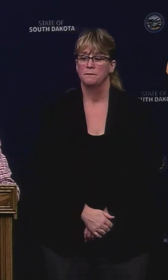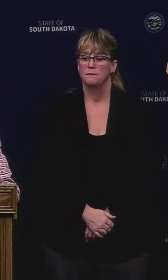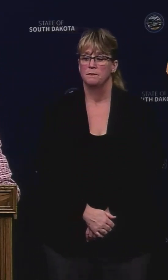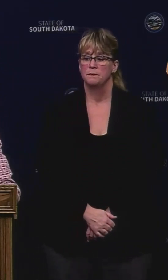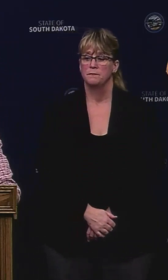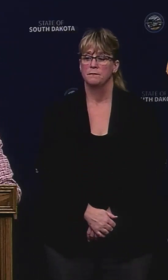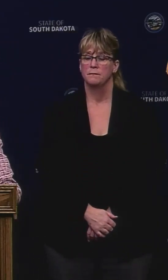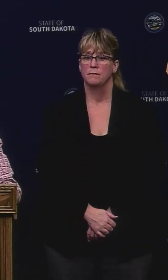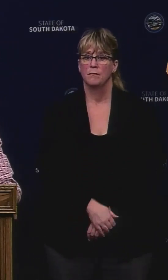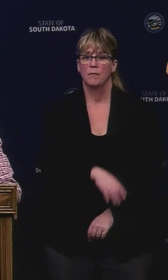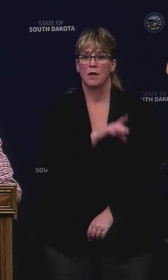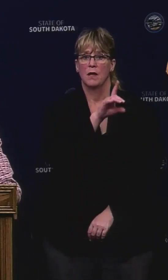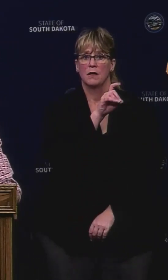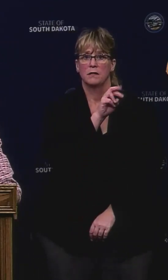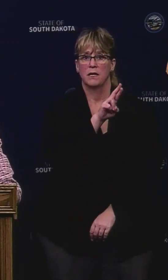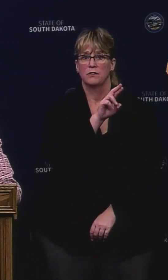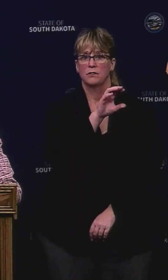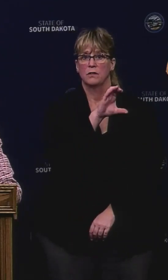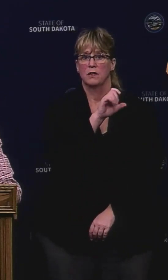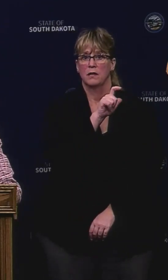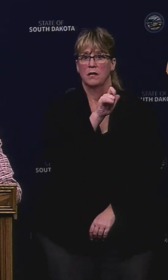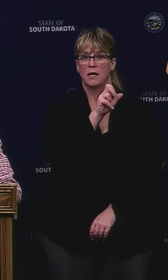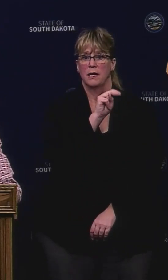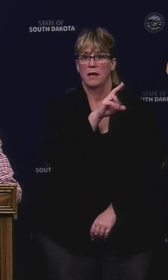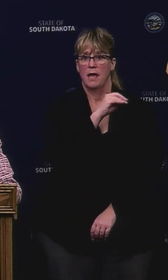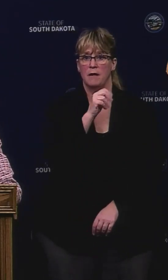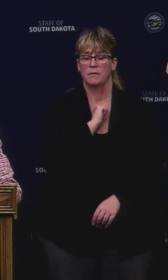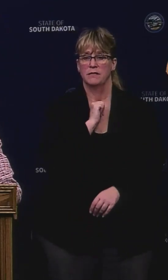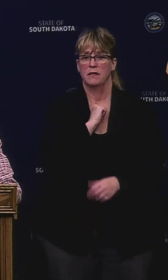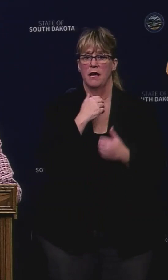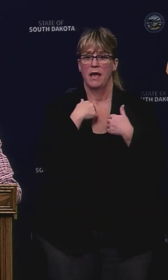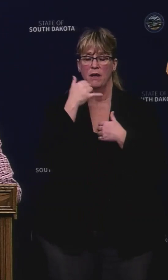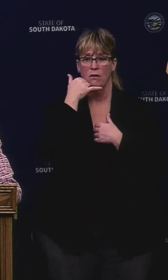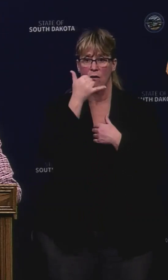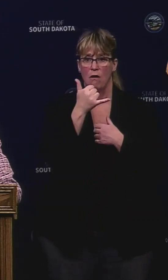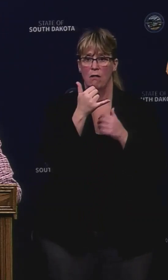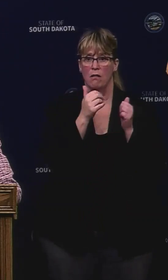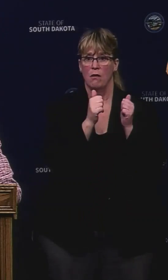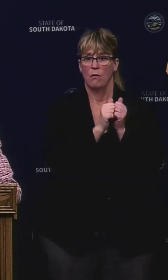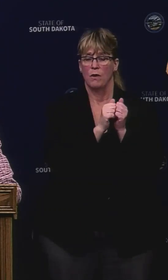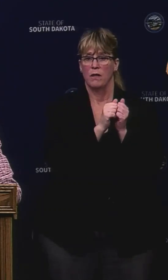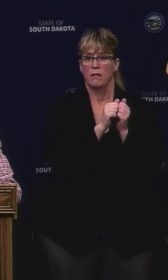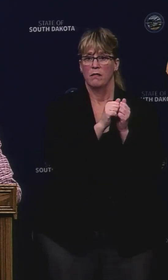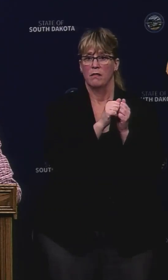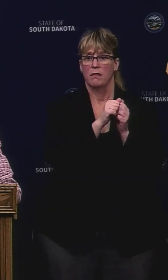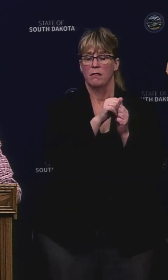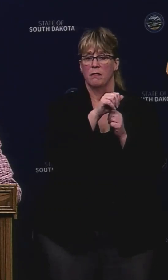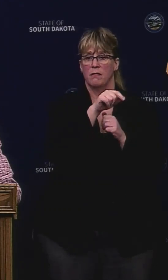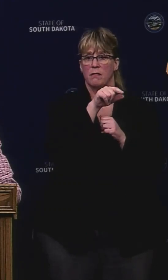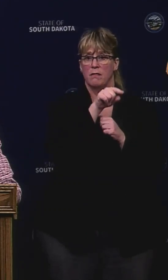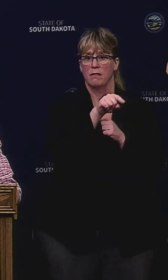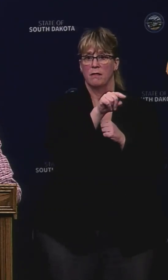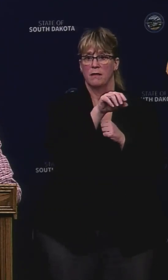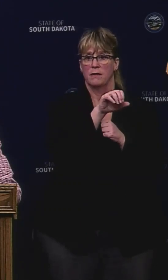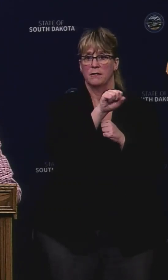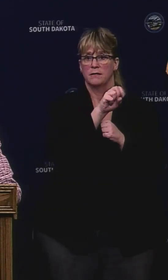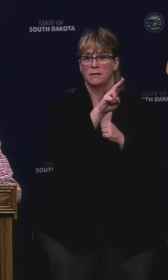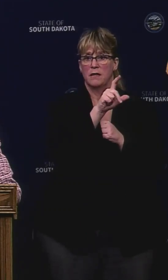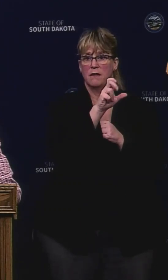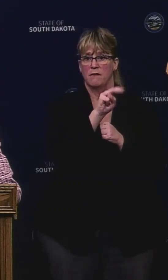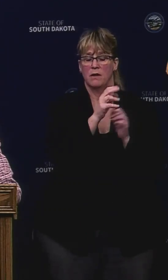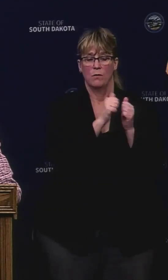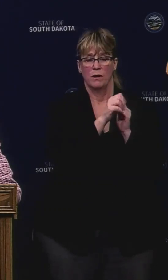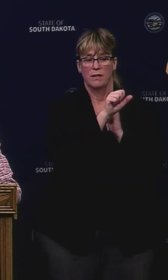So Dr. Josh Clayton and I had a call with Ken Sullivan with Smithfield on Friday to talk through what they anticipate their next steps to